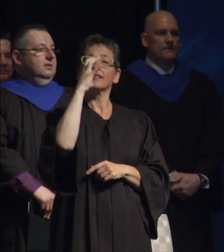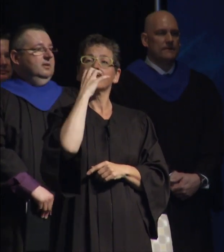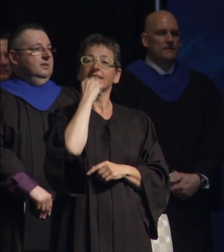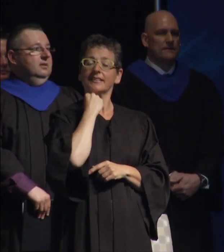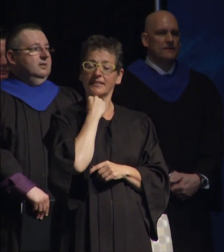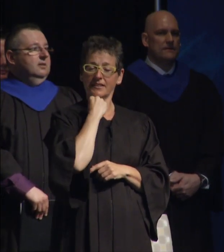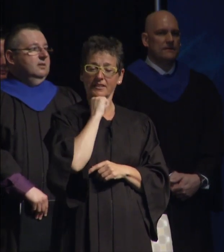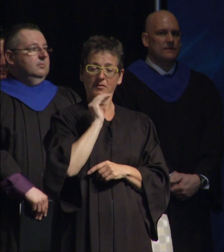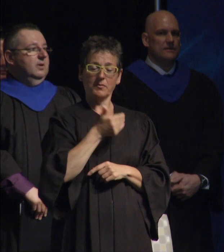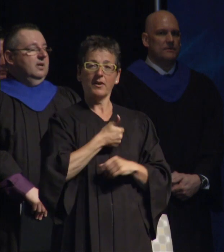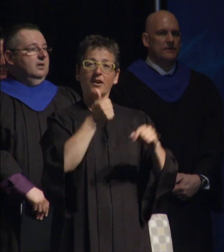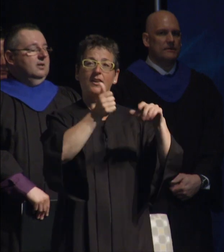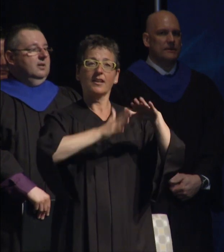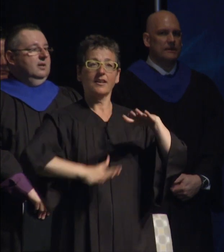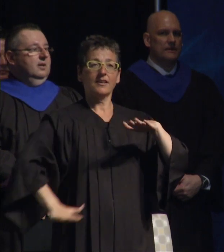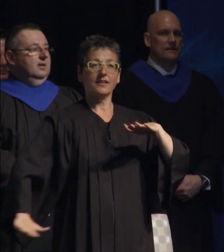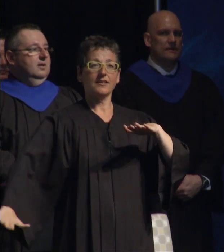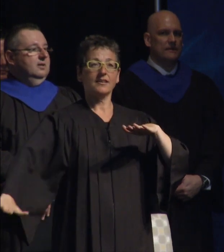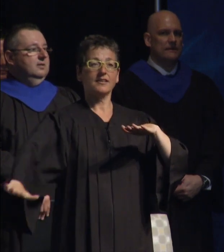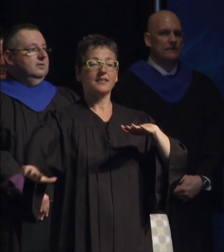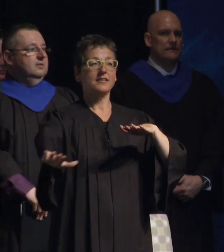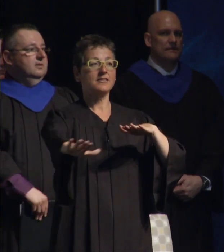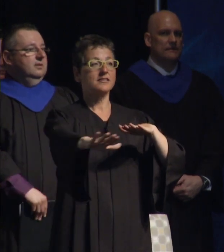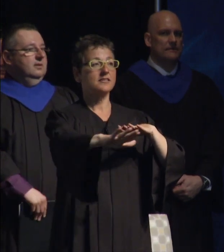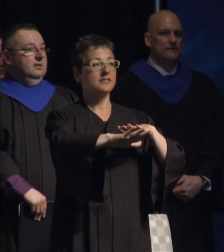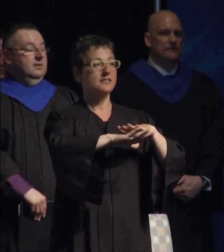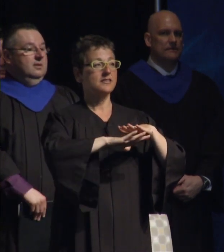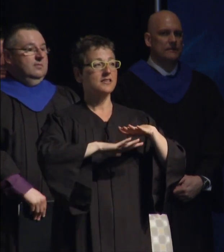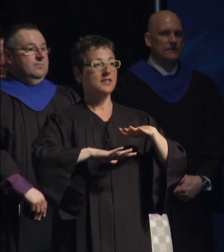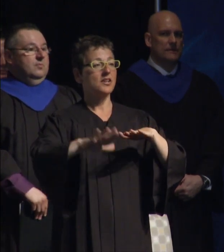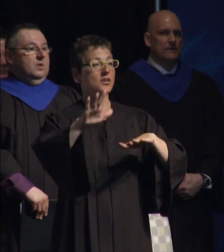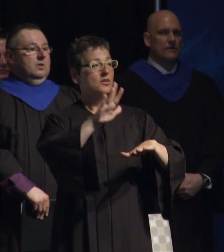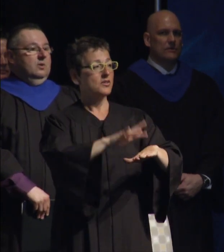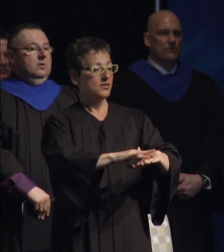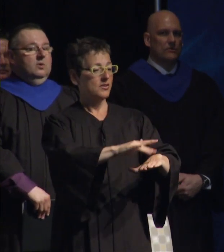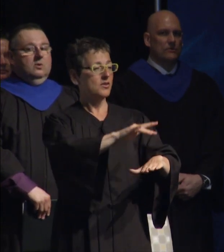God keep our land